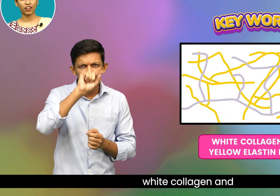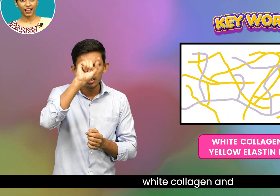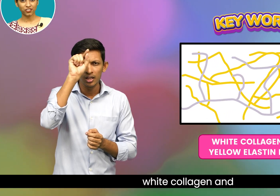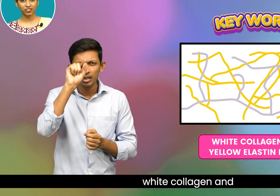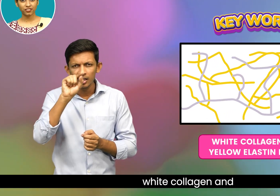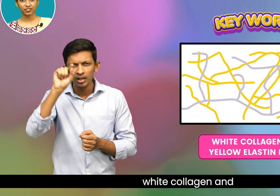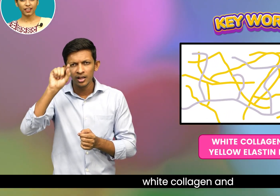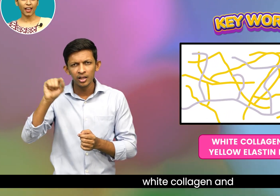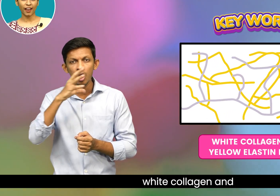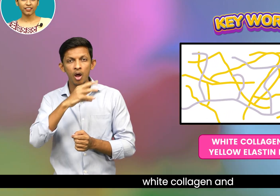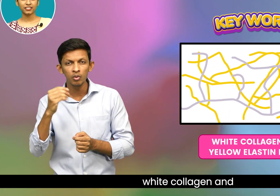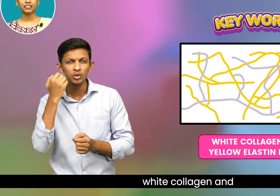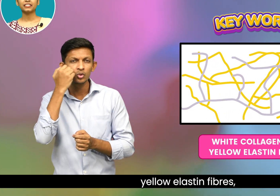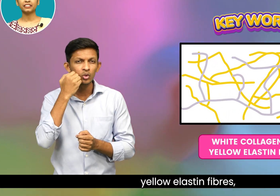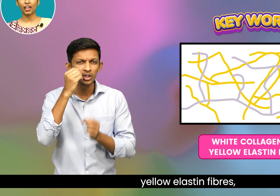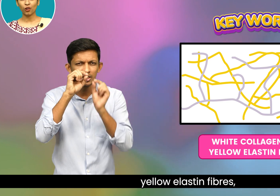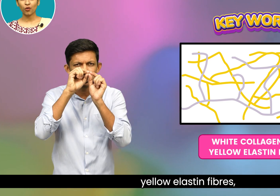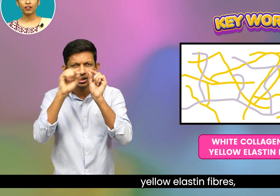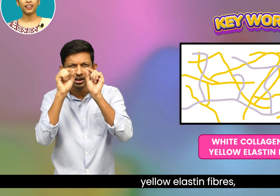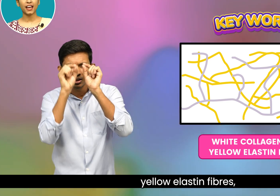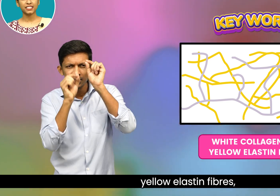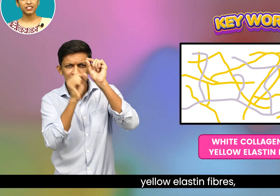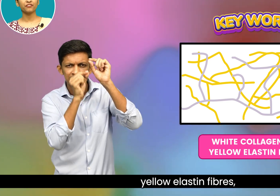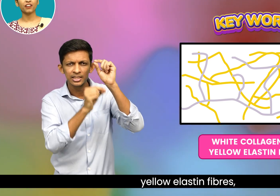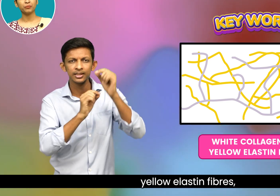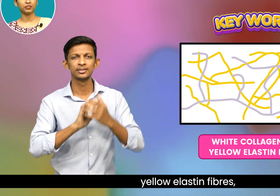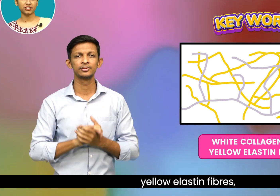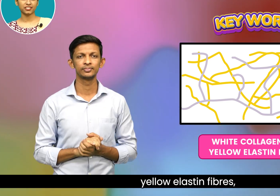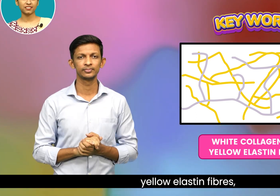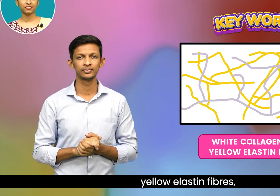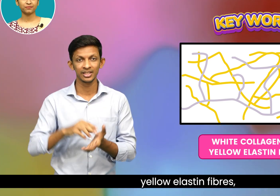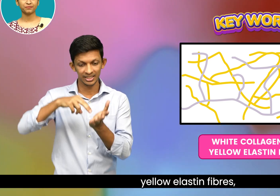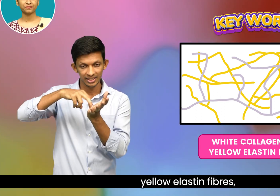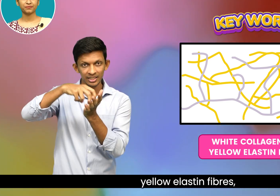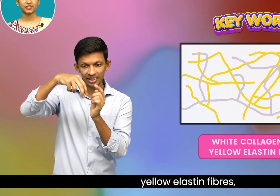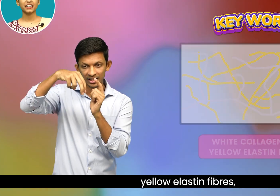white collagen and yellow elastin fibers.